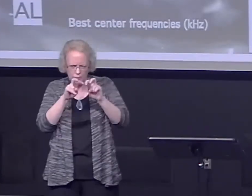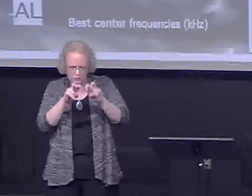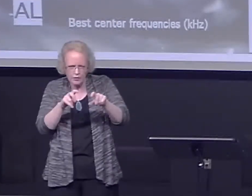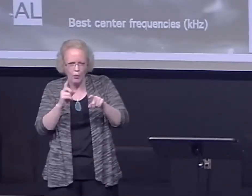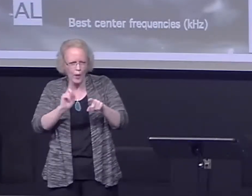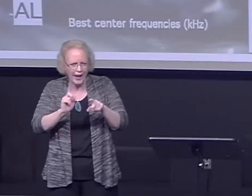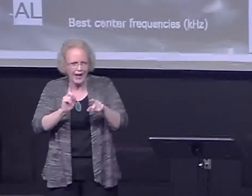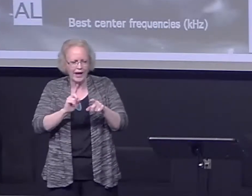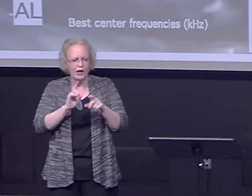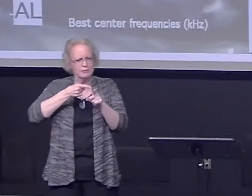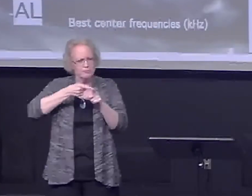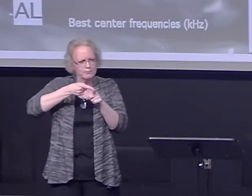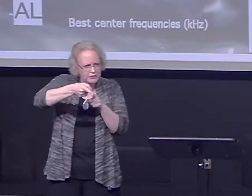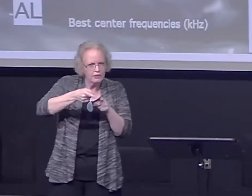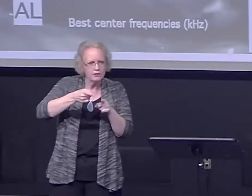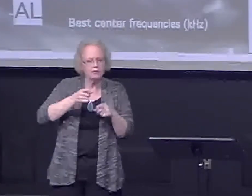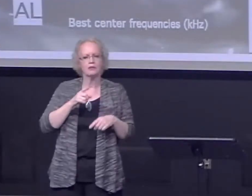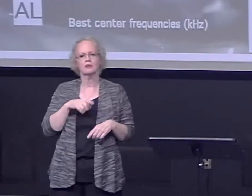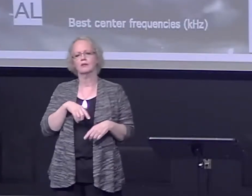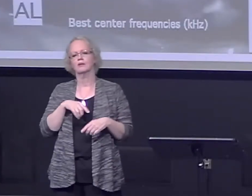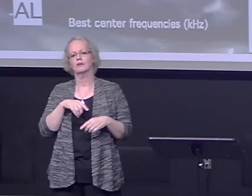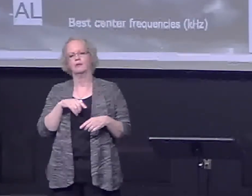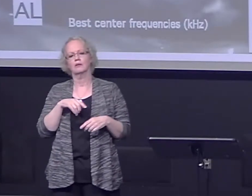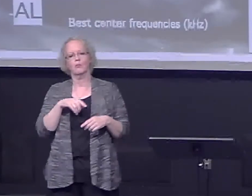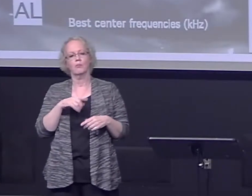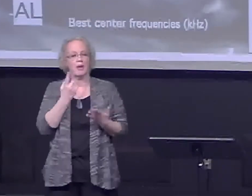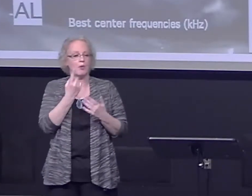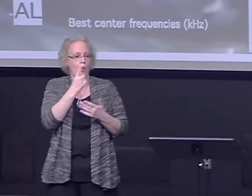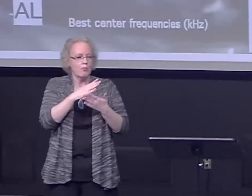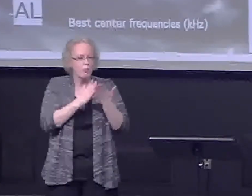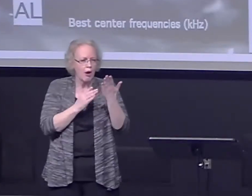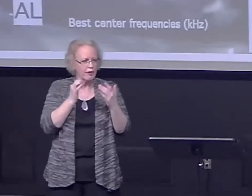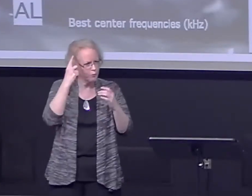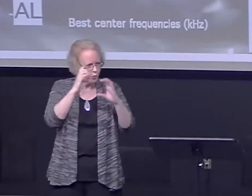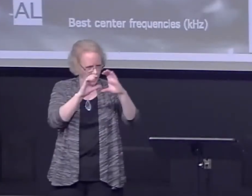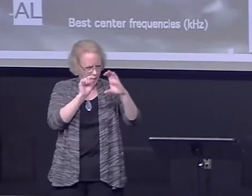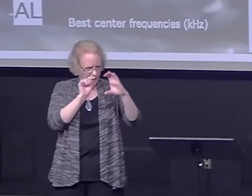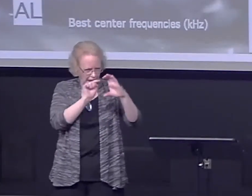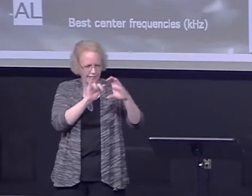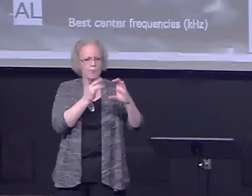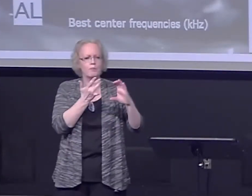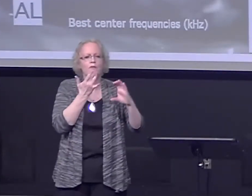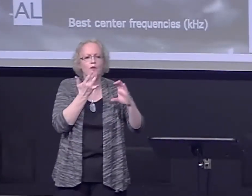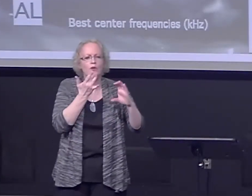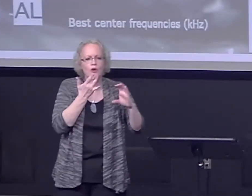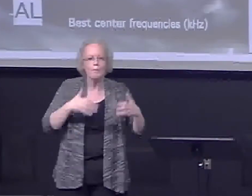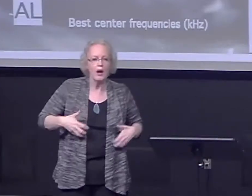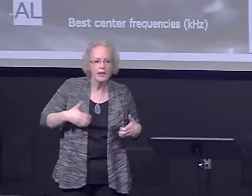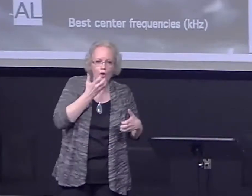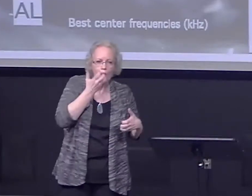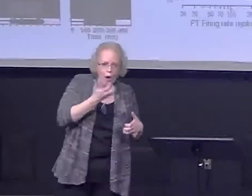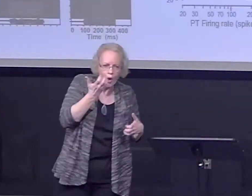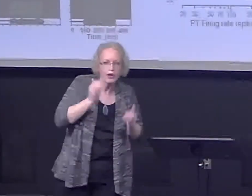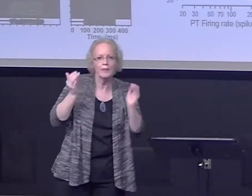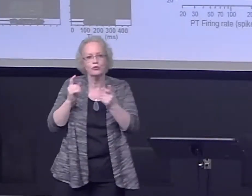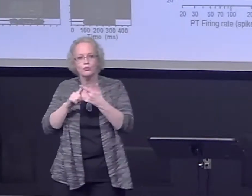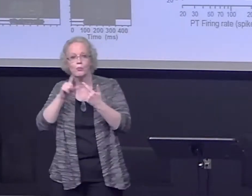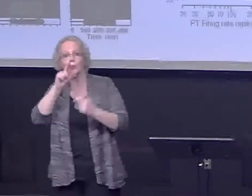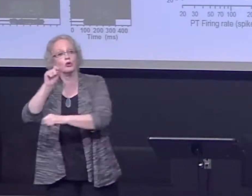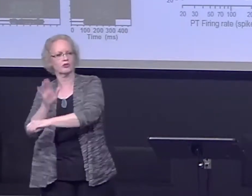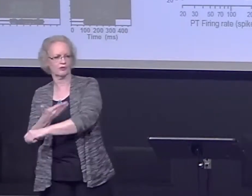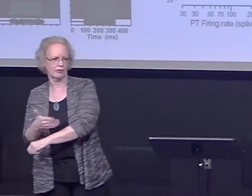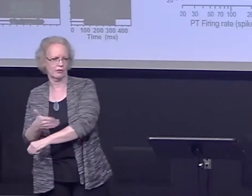they prefer monkey calls over other sounds and song? So this is the kind of approach that we as a